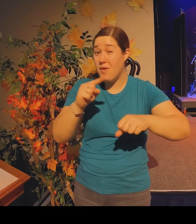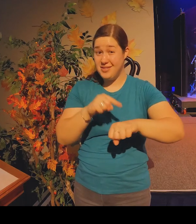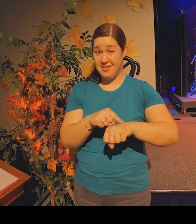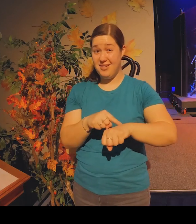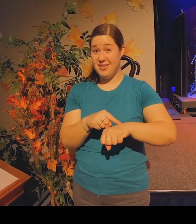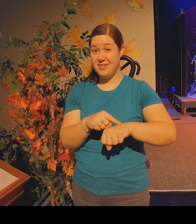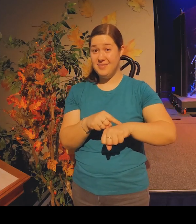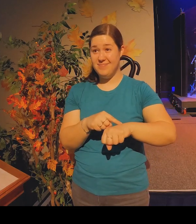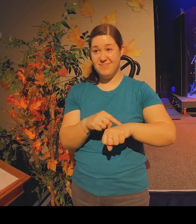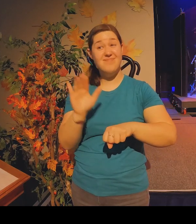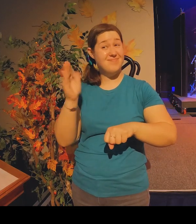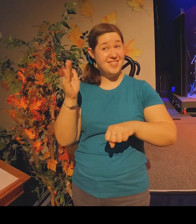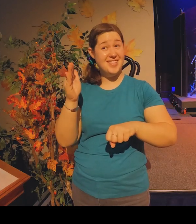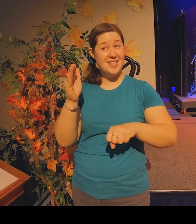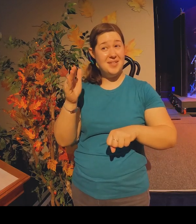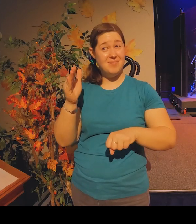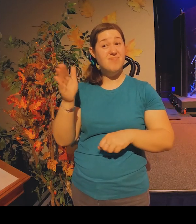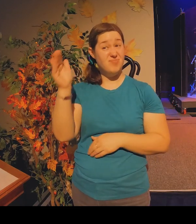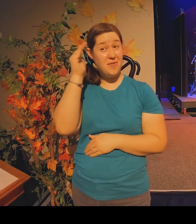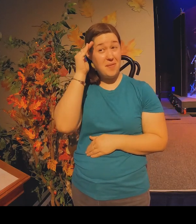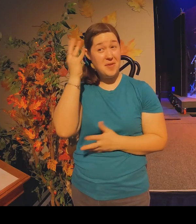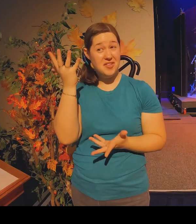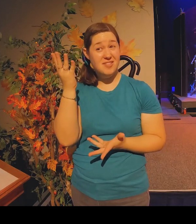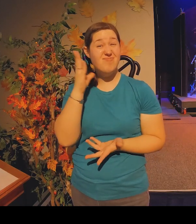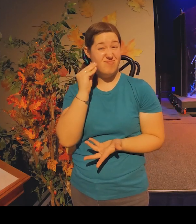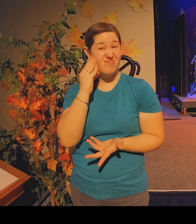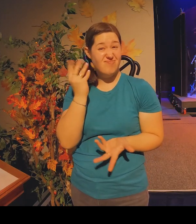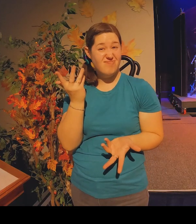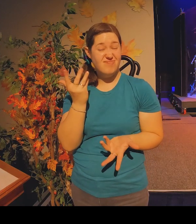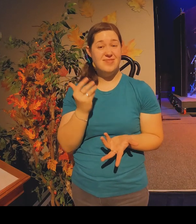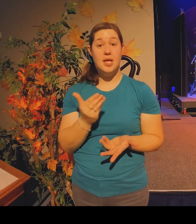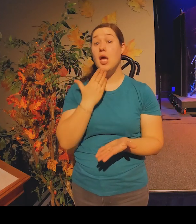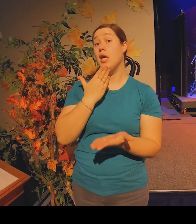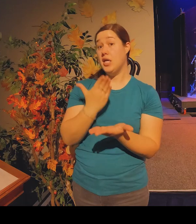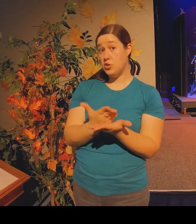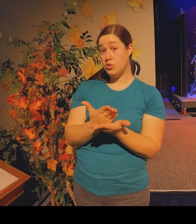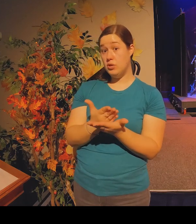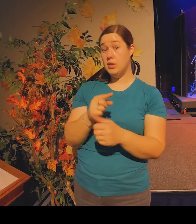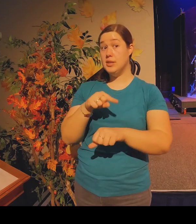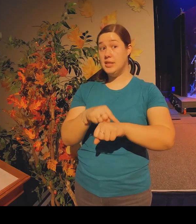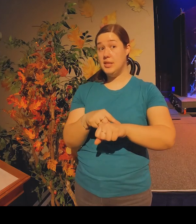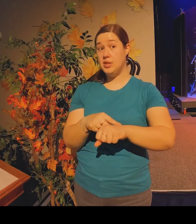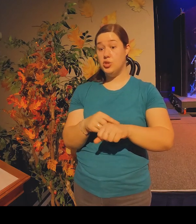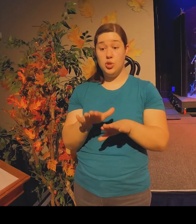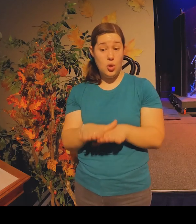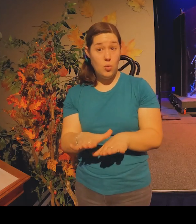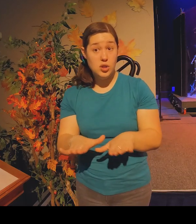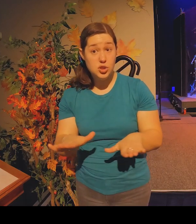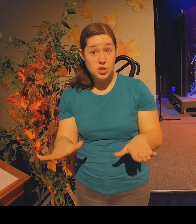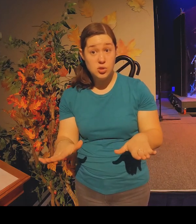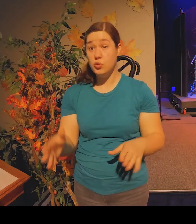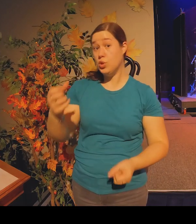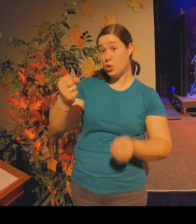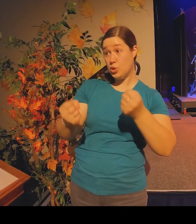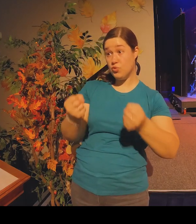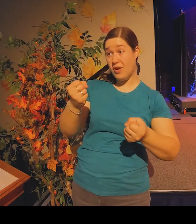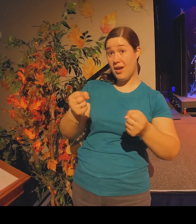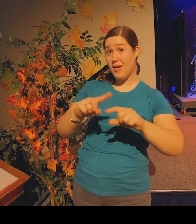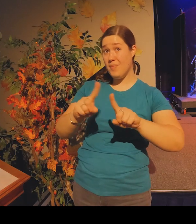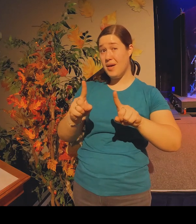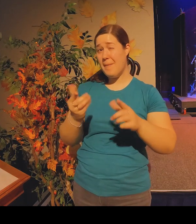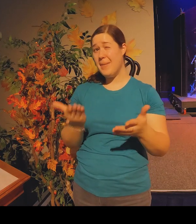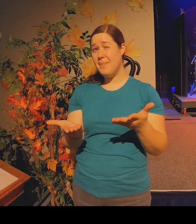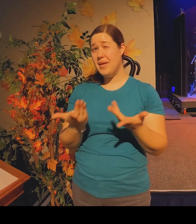sound familiar? I mean, you know, it's good to teach our children to drive, but maybe when they're 6 years old, that's not a good